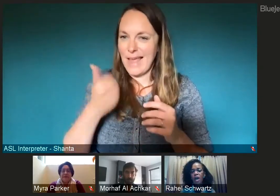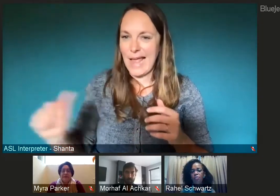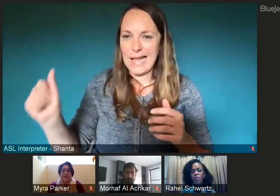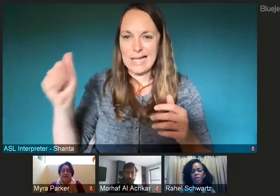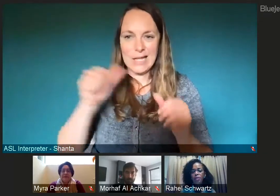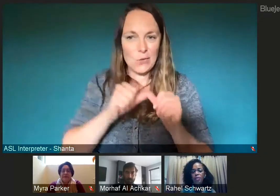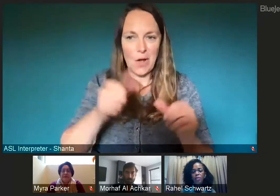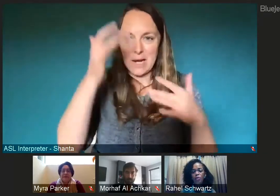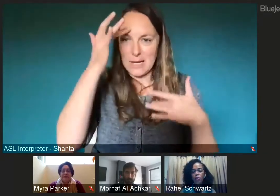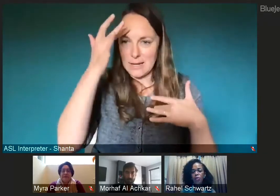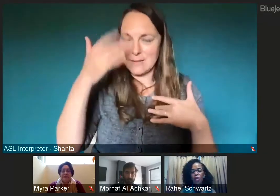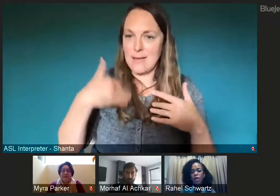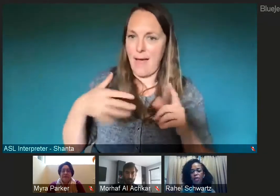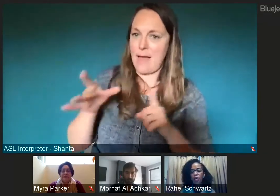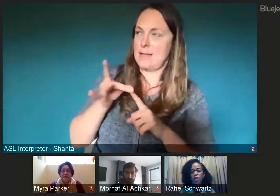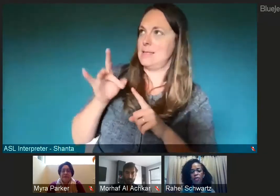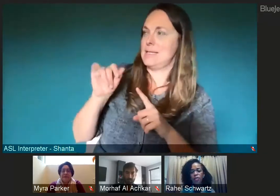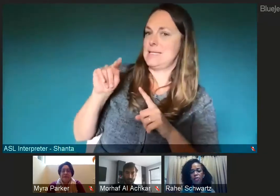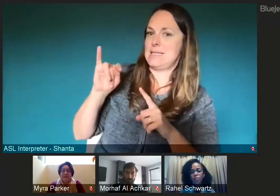this have been,